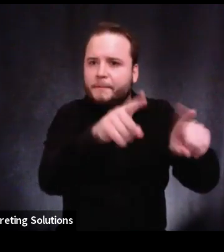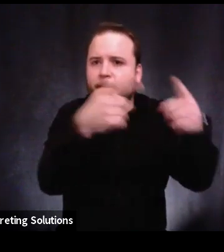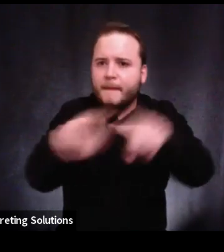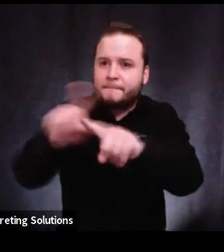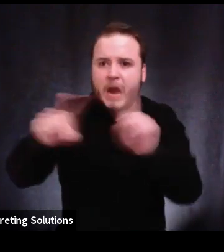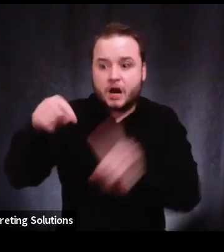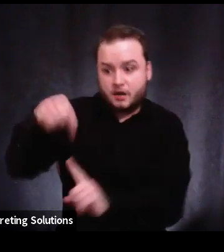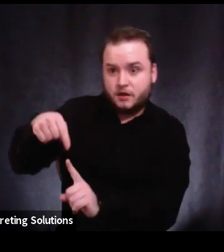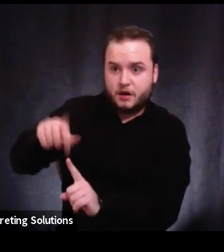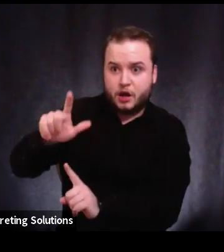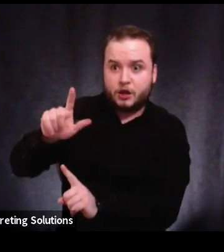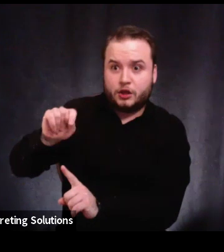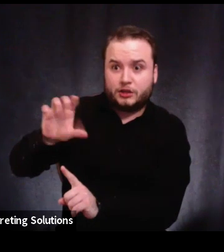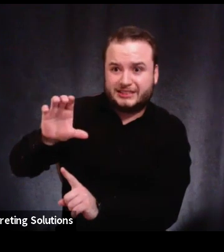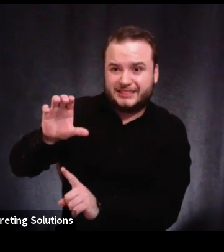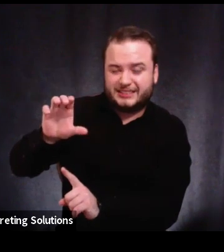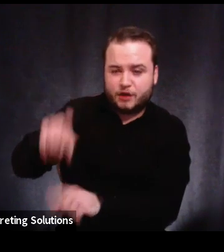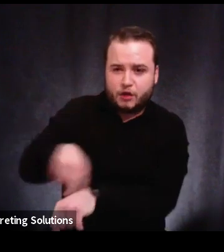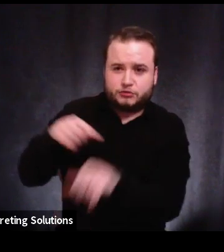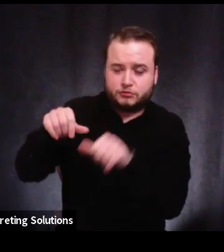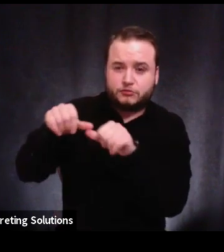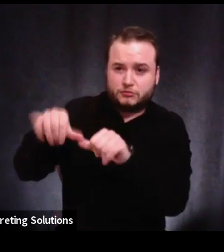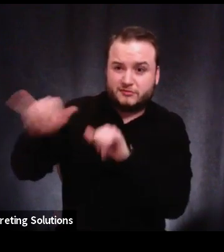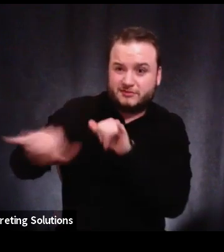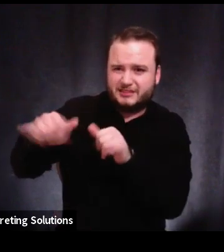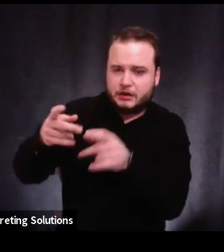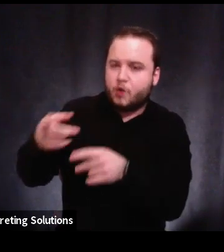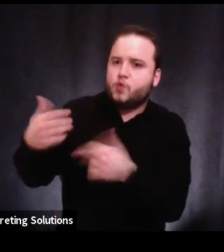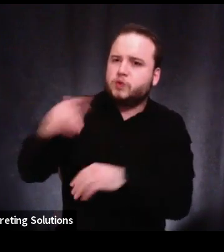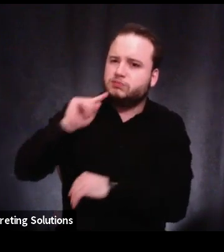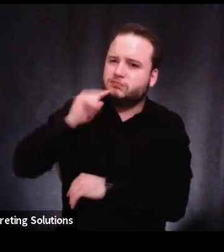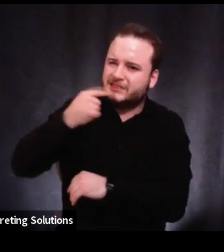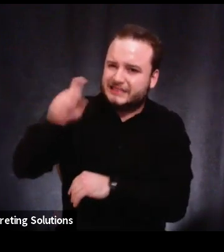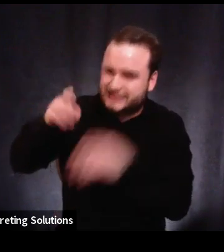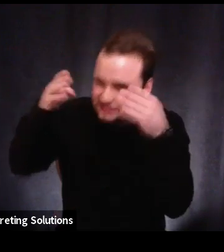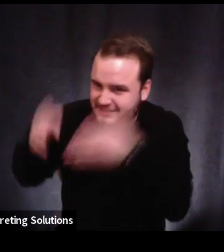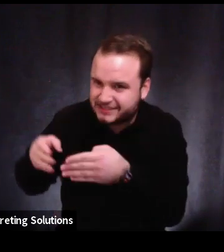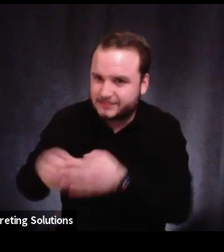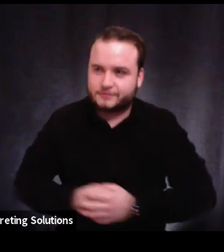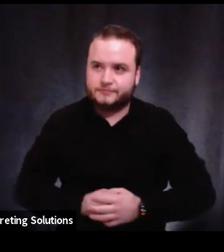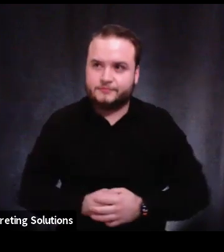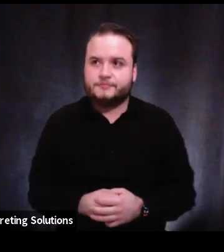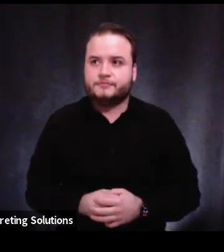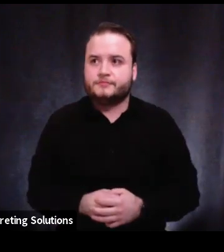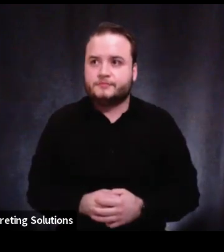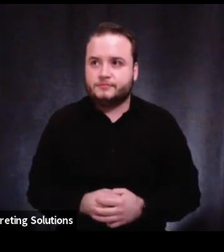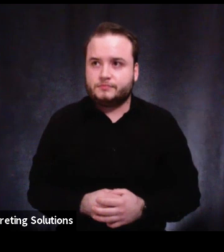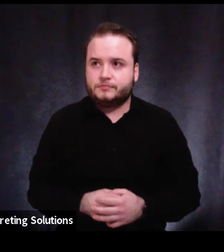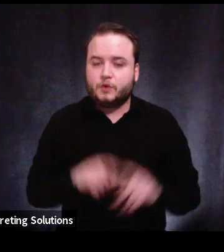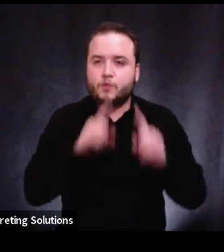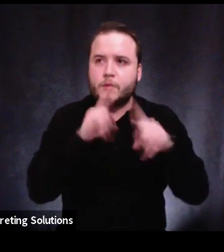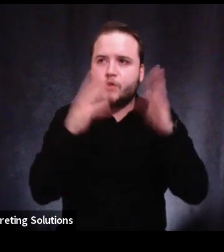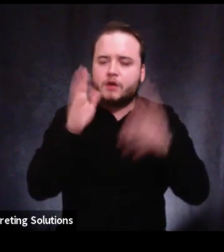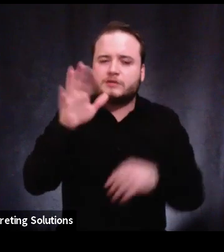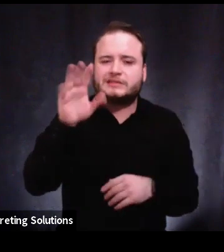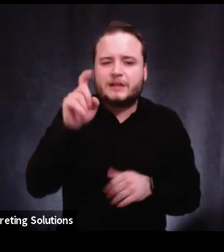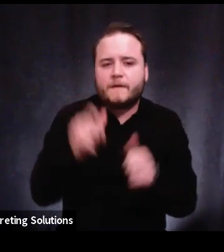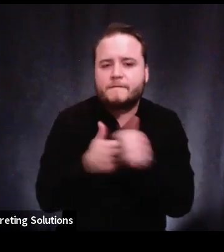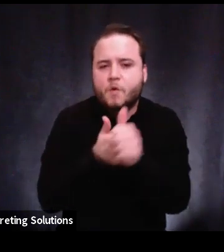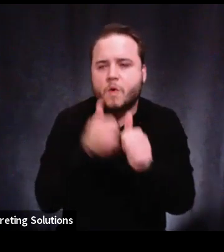May I just do one quick follow-up, and that is in regards to the issue brought out in the